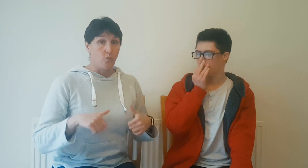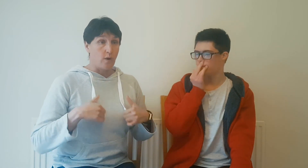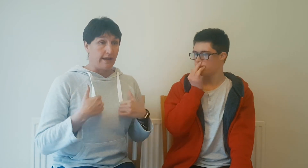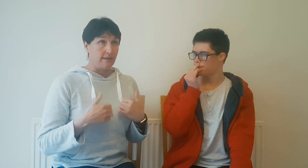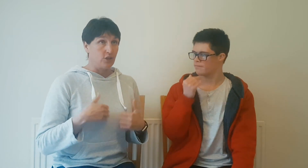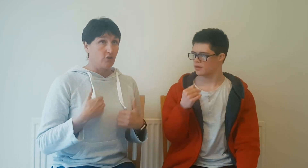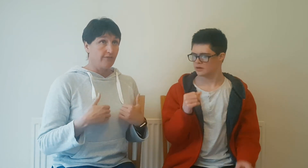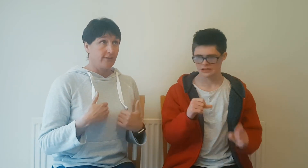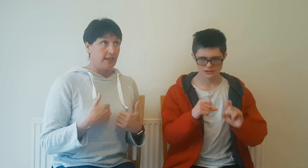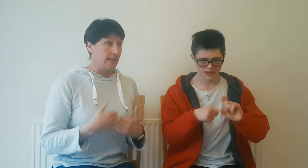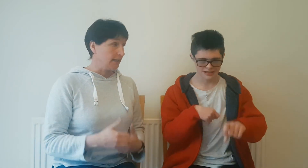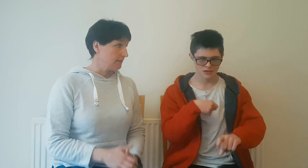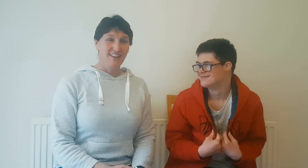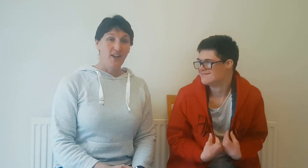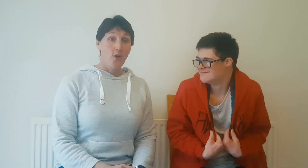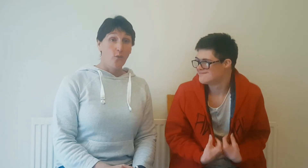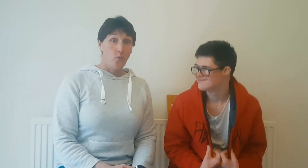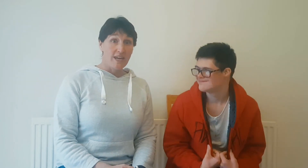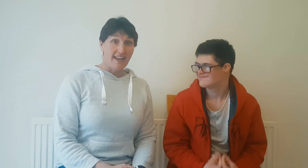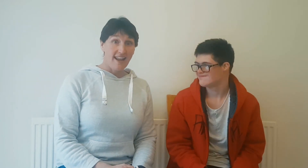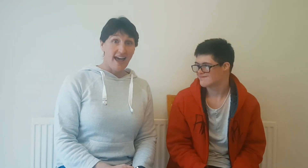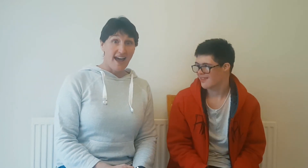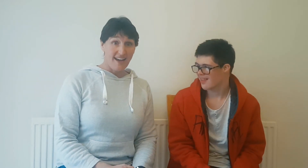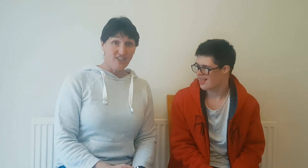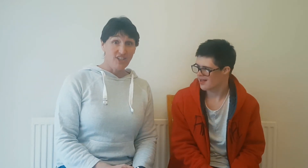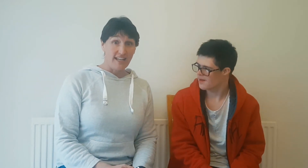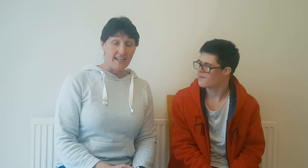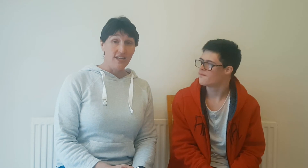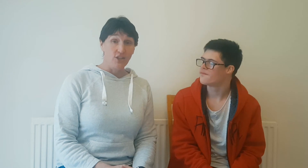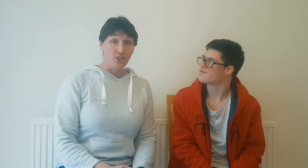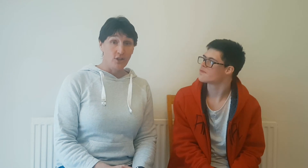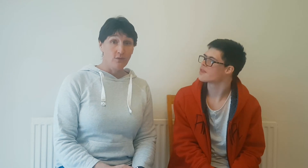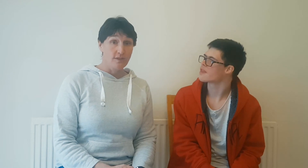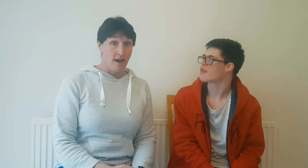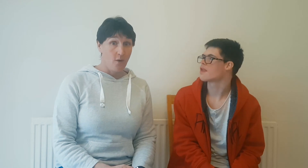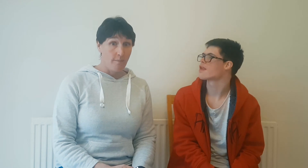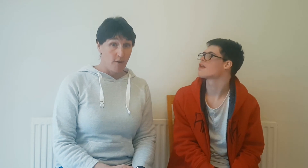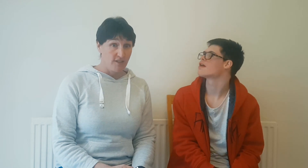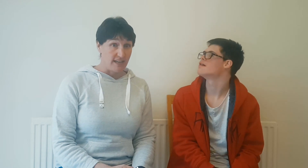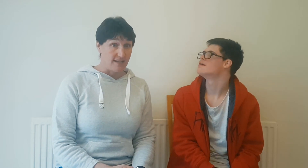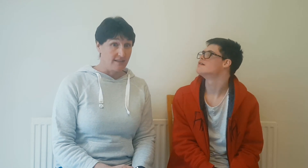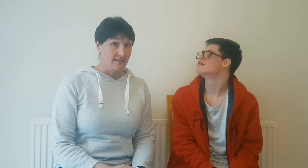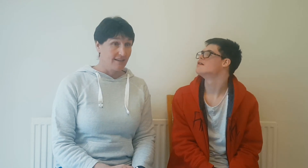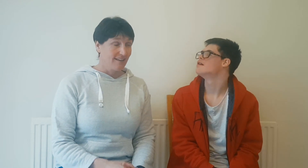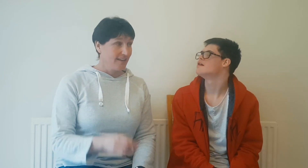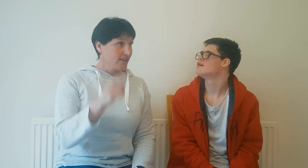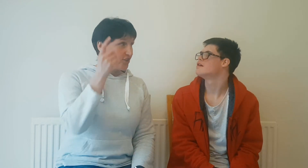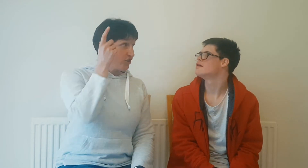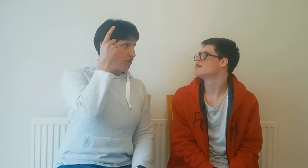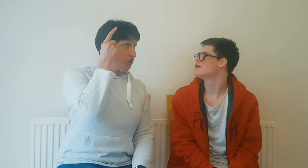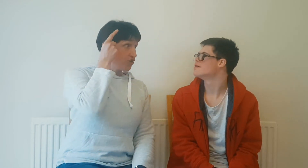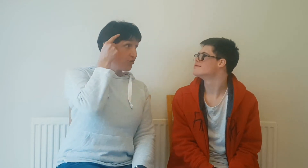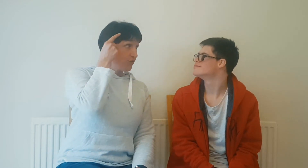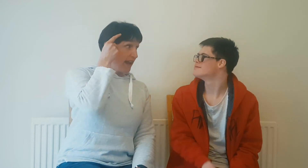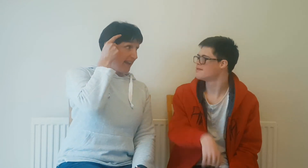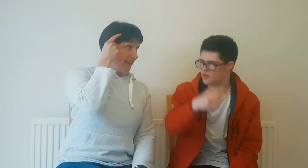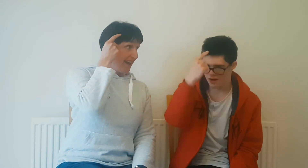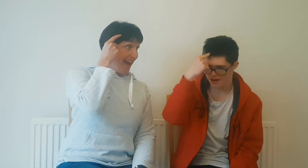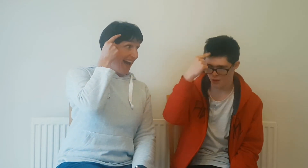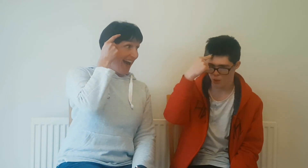way that you're feeling? Change. We can actually use our bodies to trick